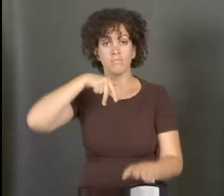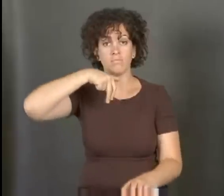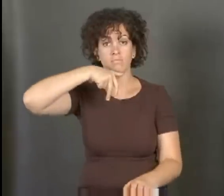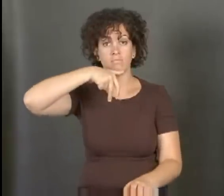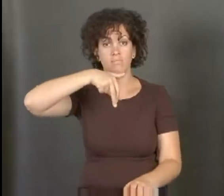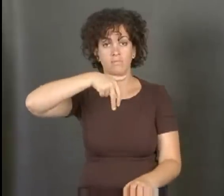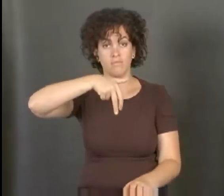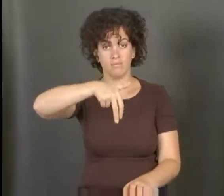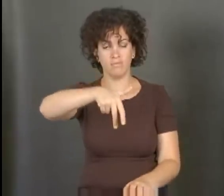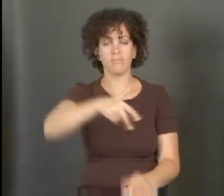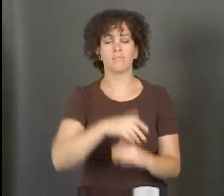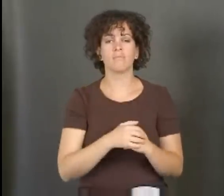there might be a walkway.